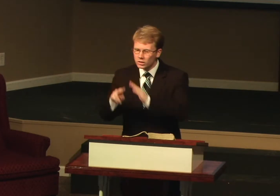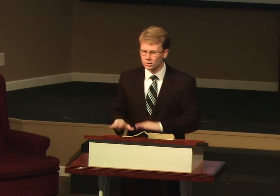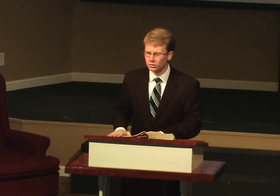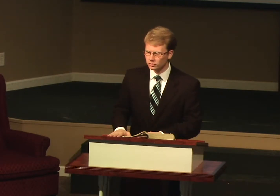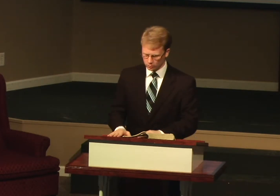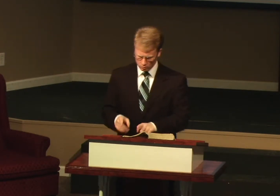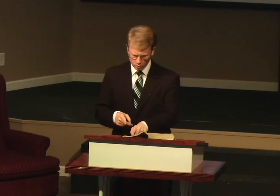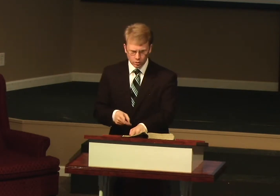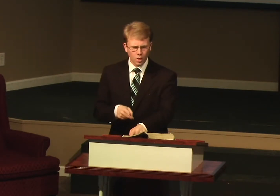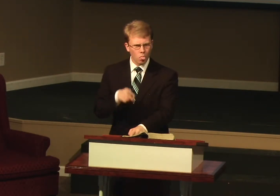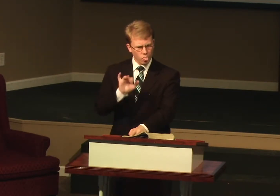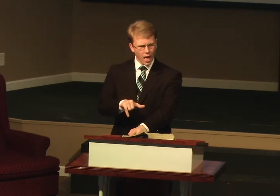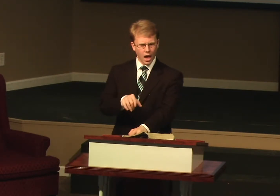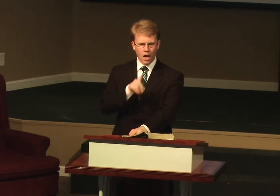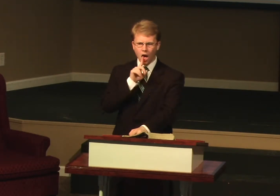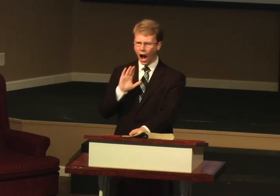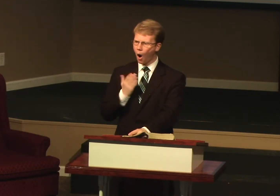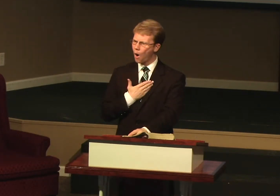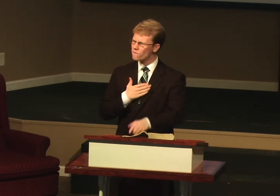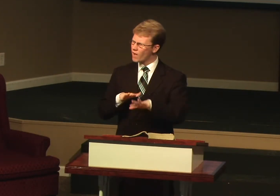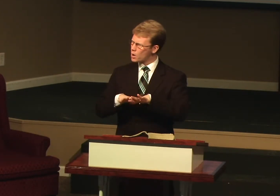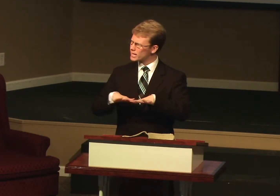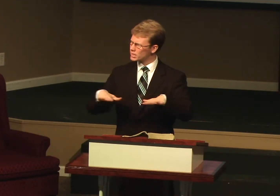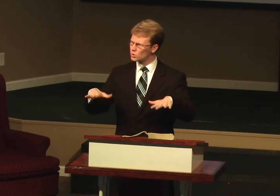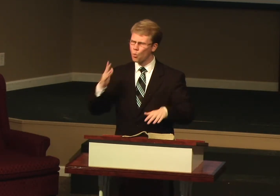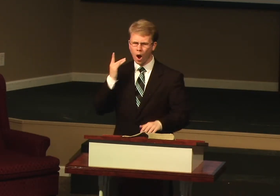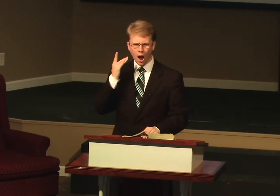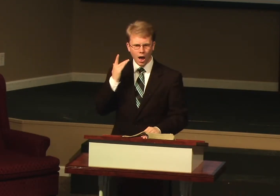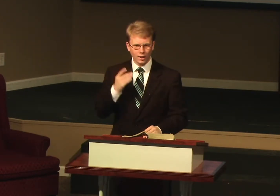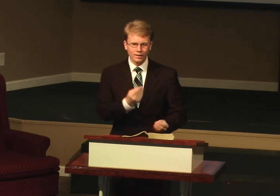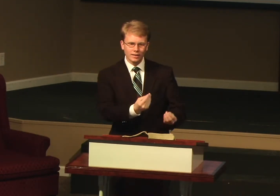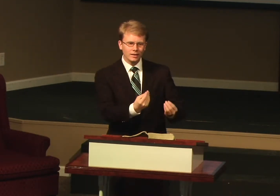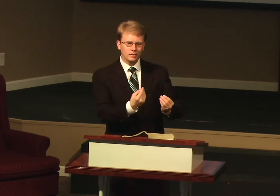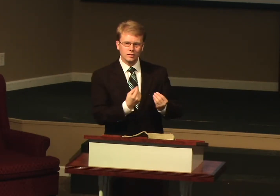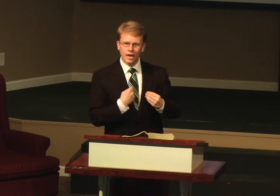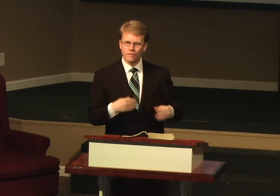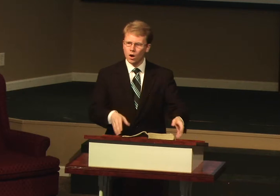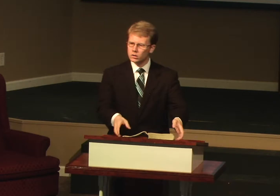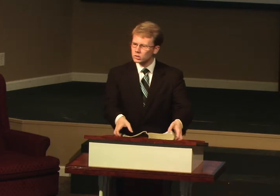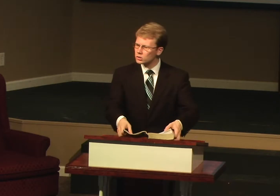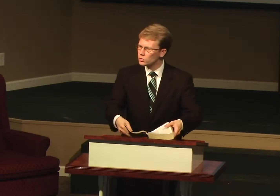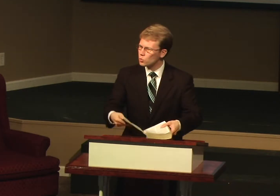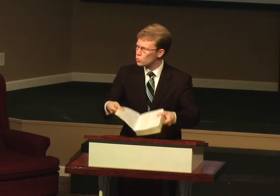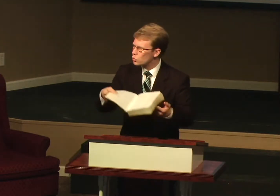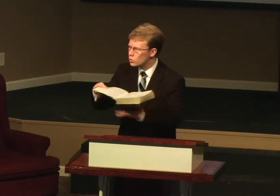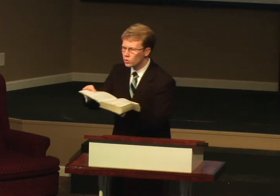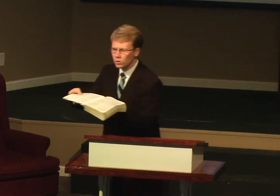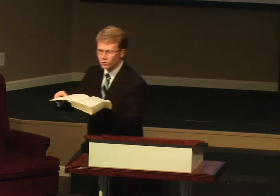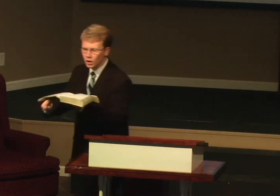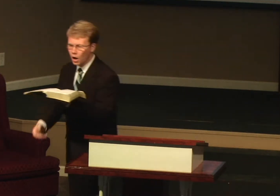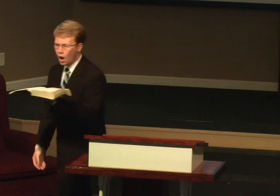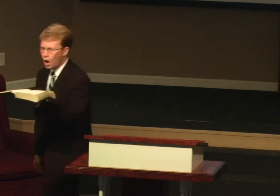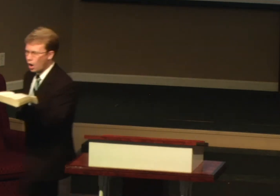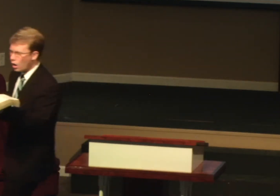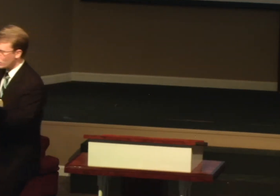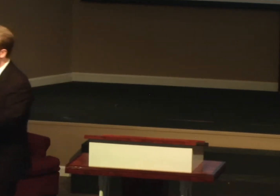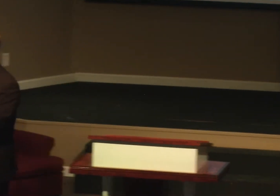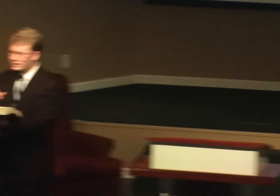the different men of God that prophesied. That is our foundation. They're the ones by whom we have this